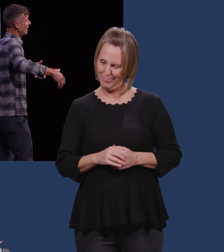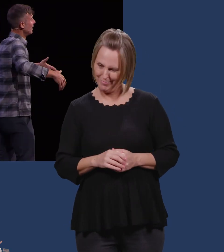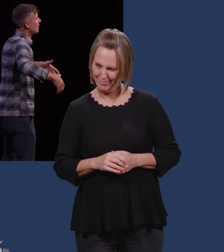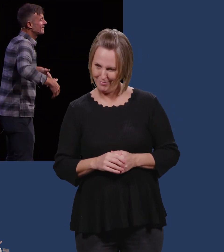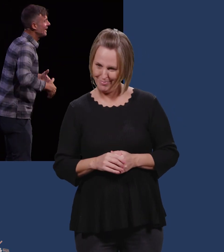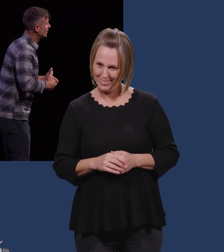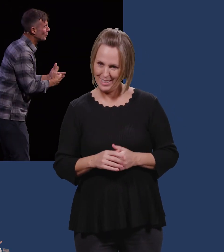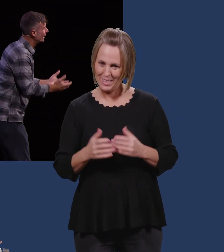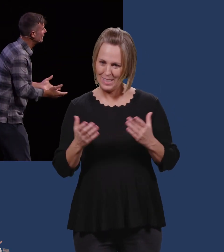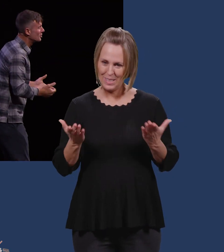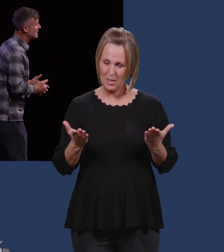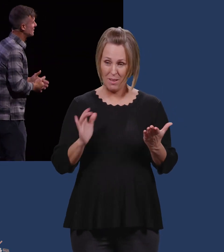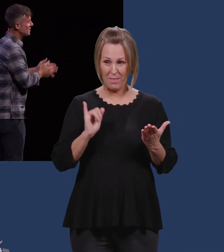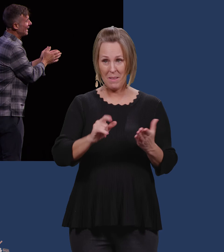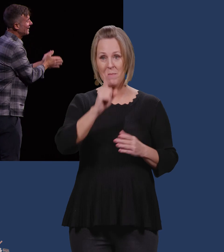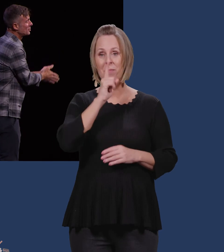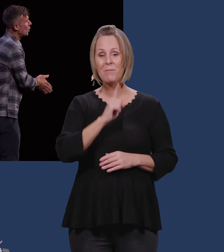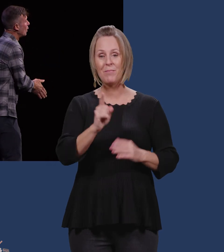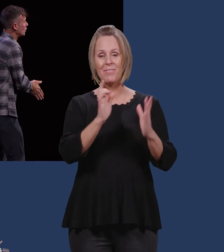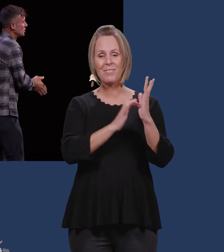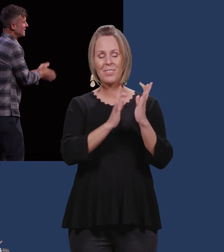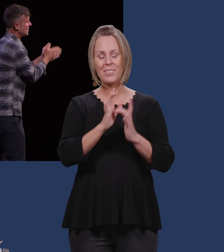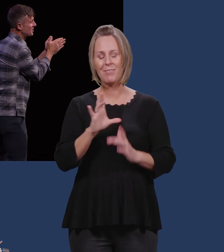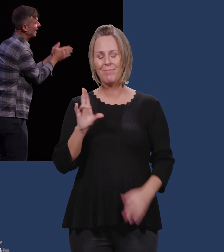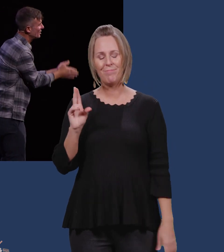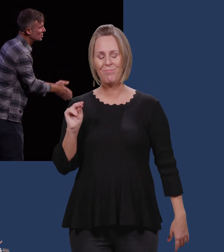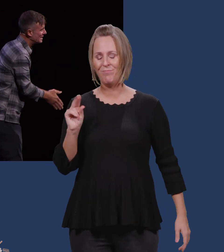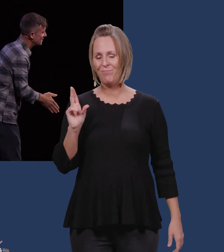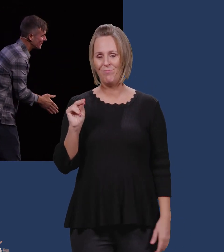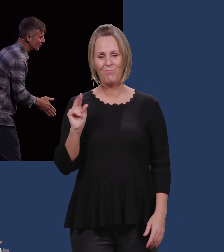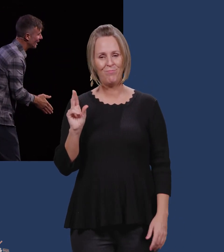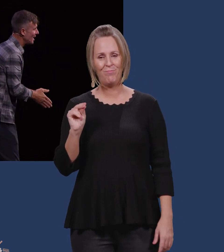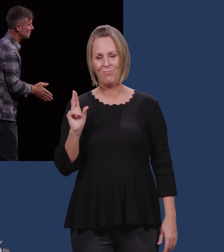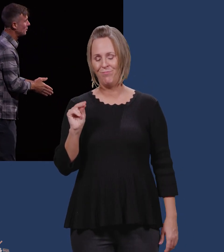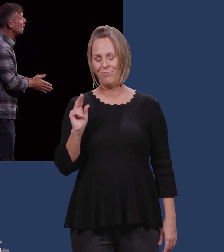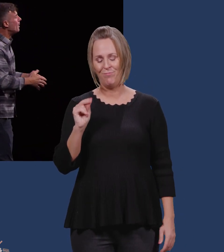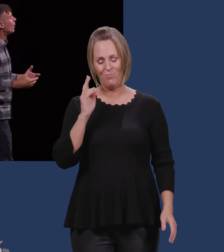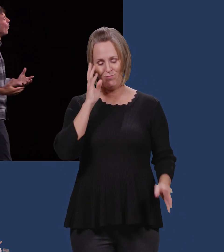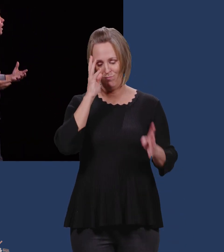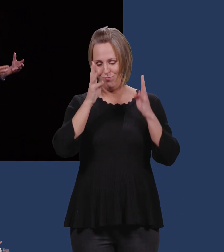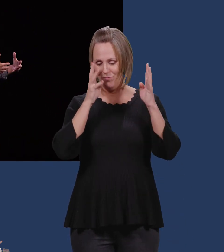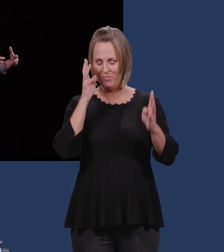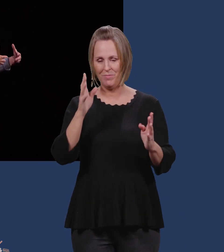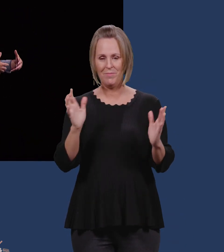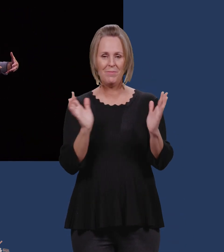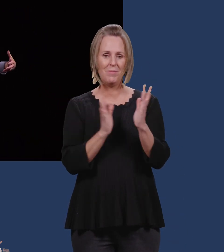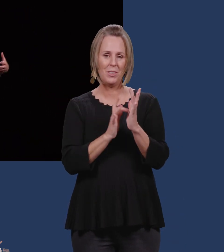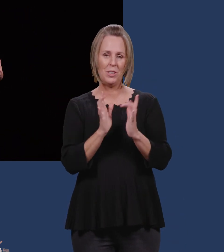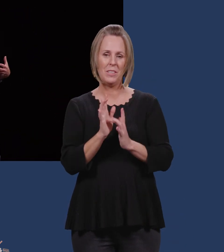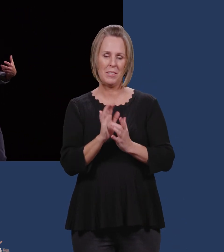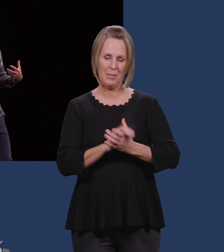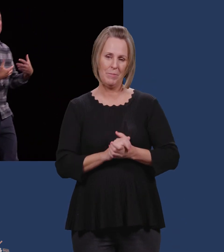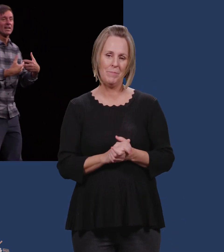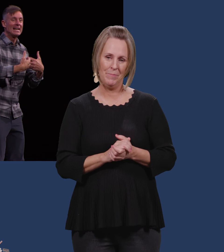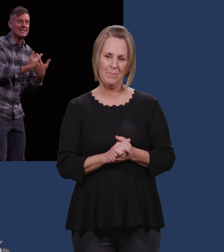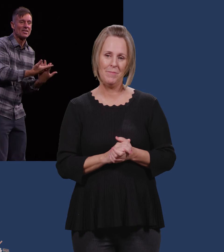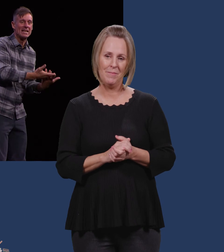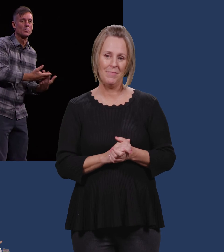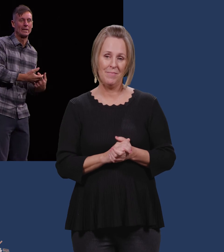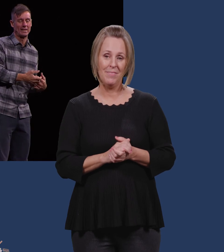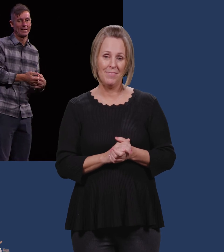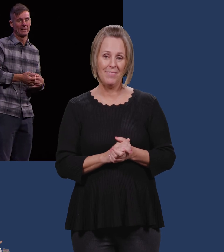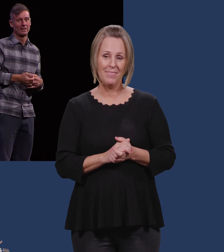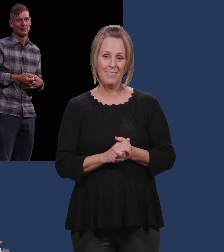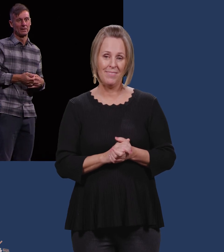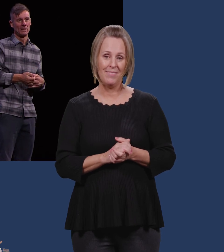out there that's not the real Jesus, not the historical Jesus, not the Jesus of the gospel, but one that we make, that it likes the